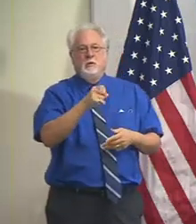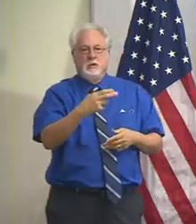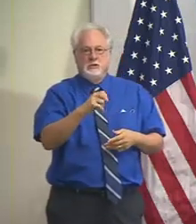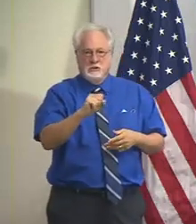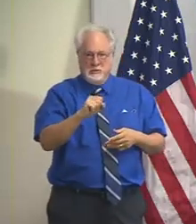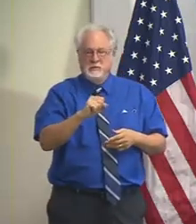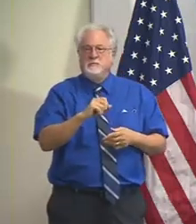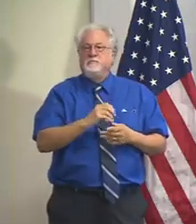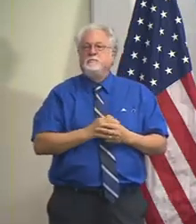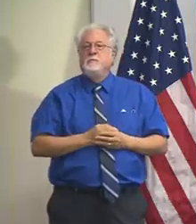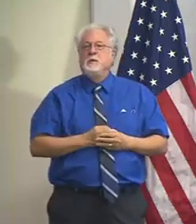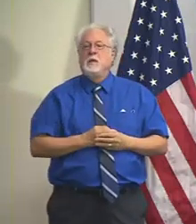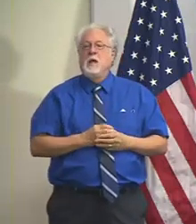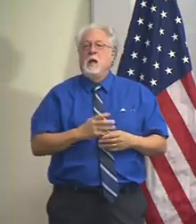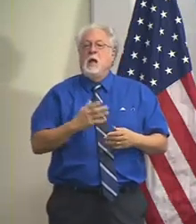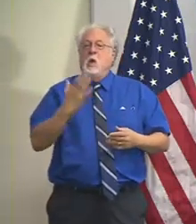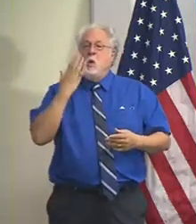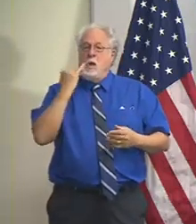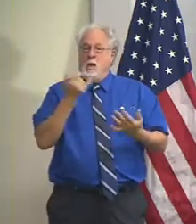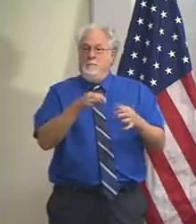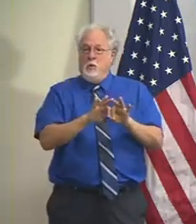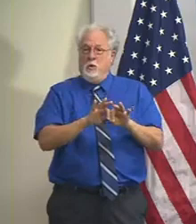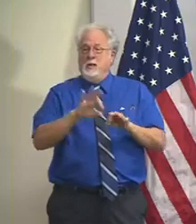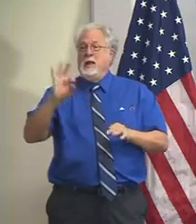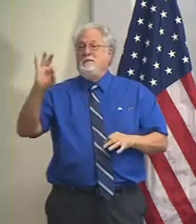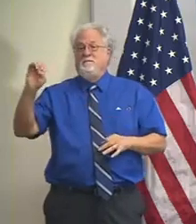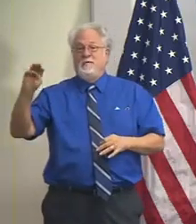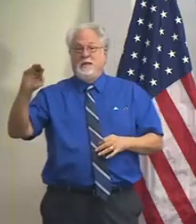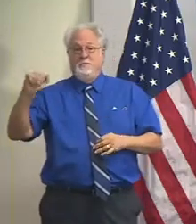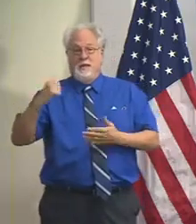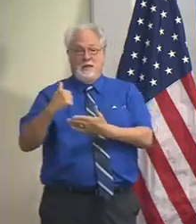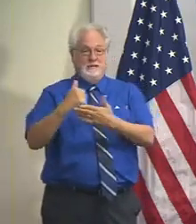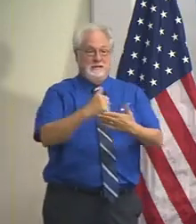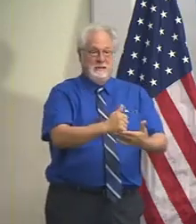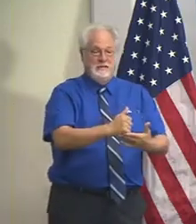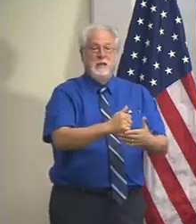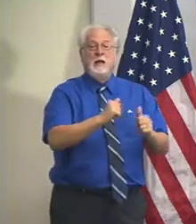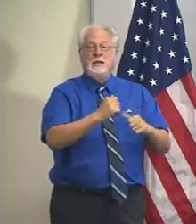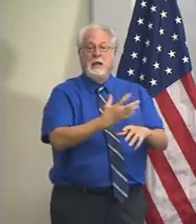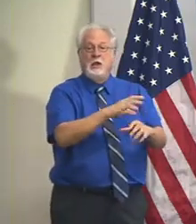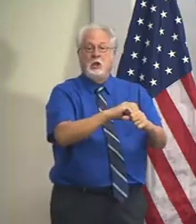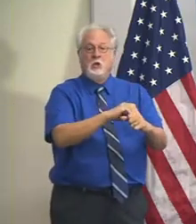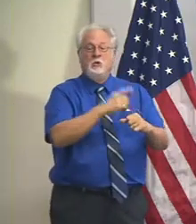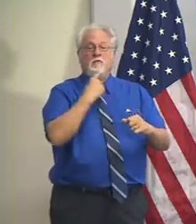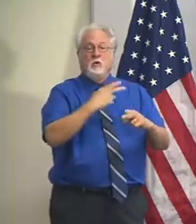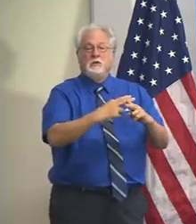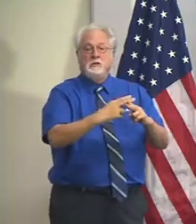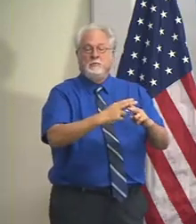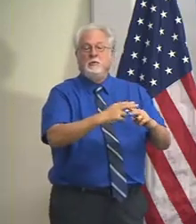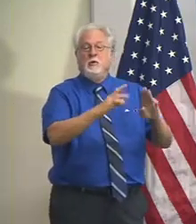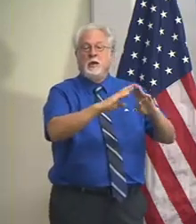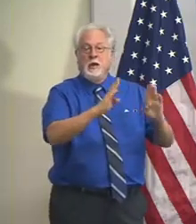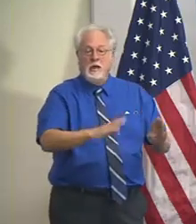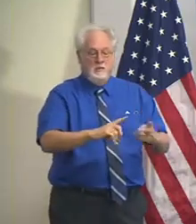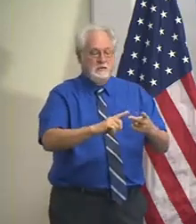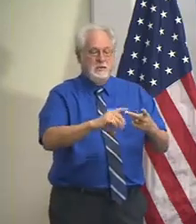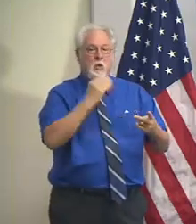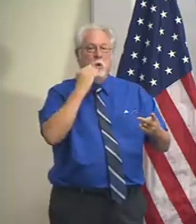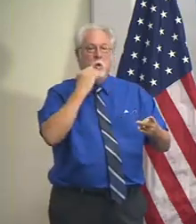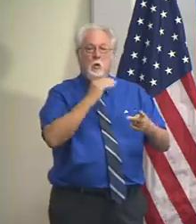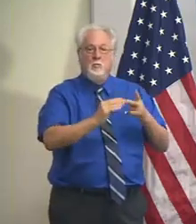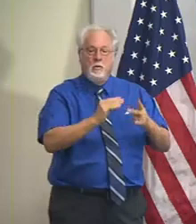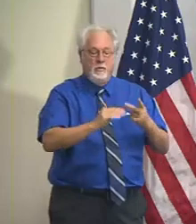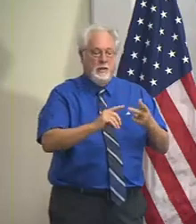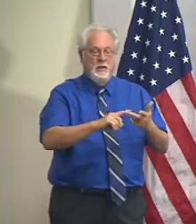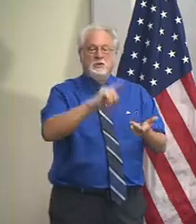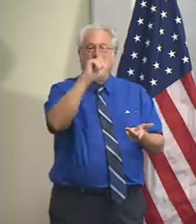And the reason it's important is FEMA assistance can include grants for temporary housing and home repairs, low-cost